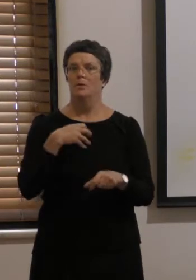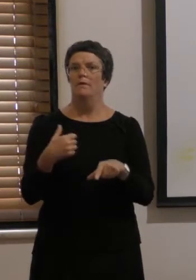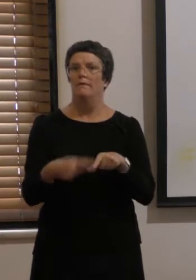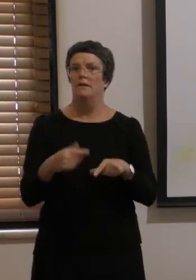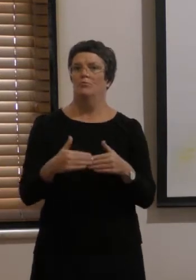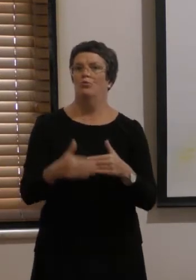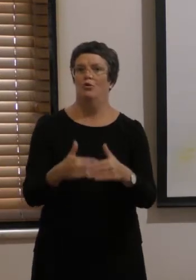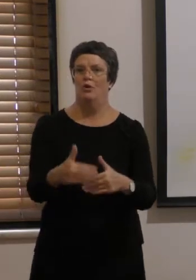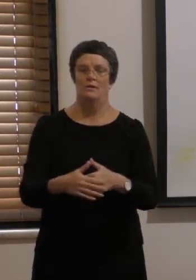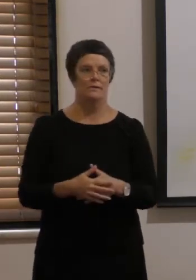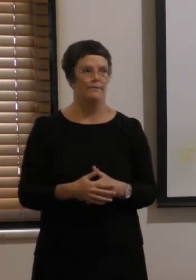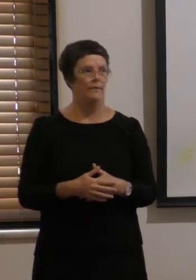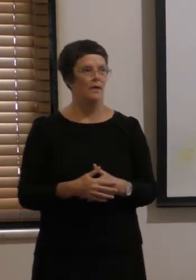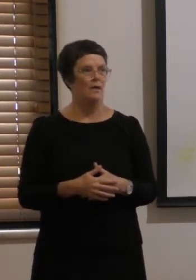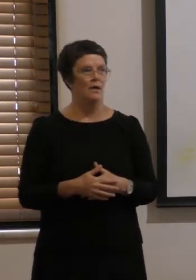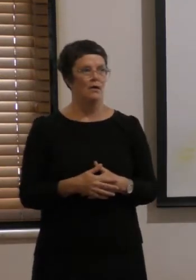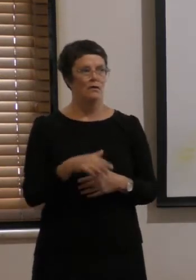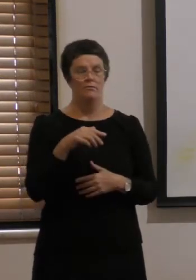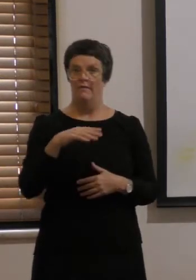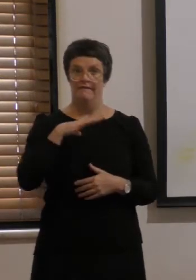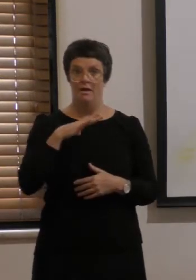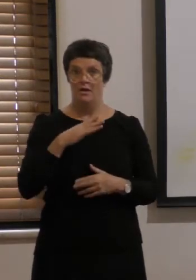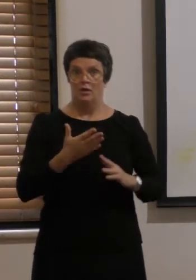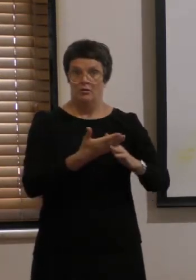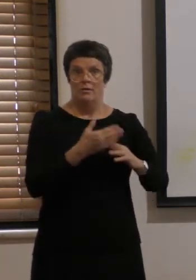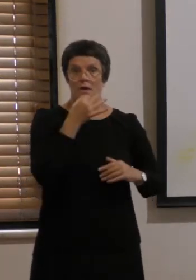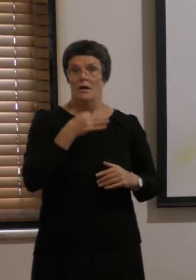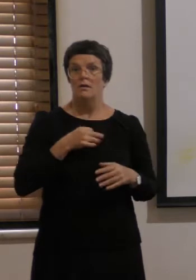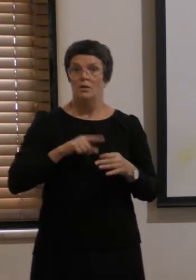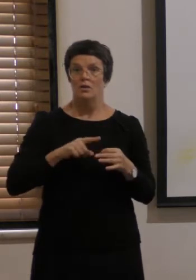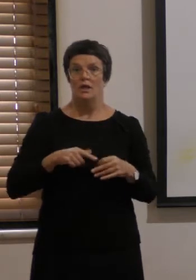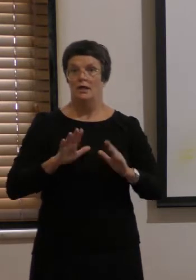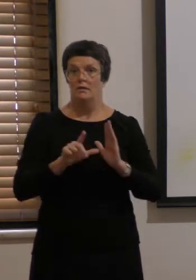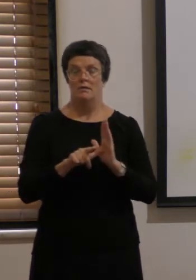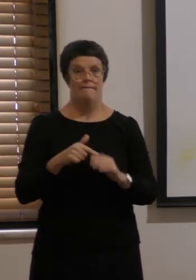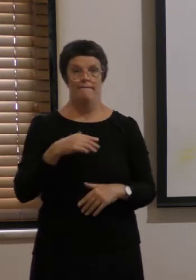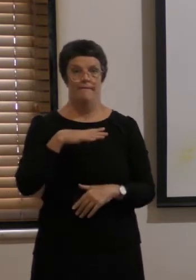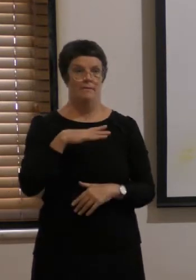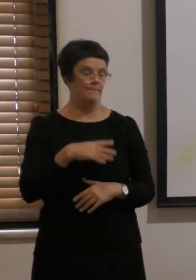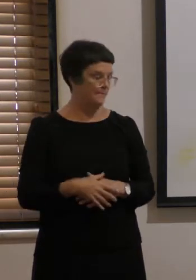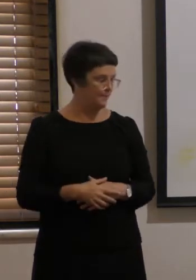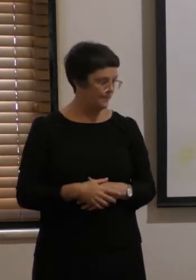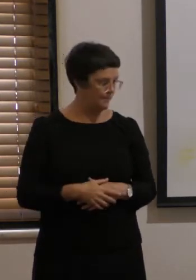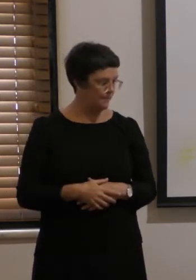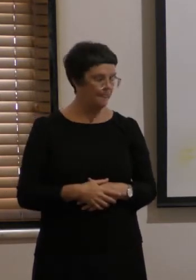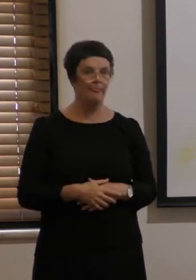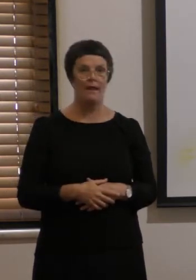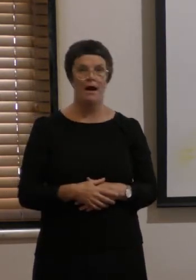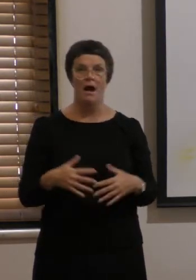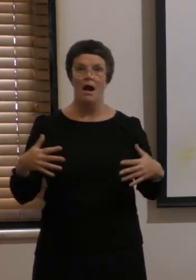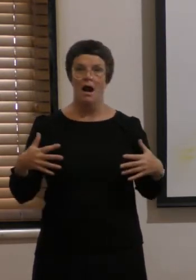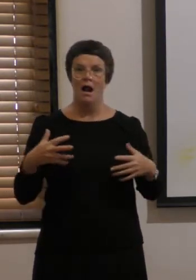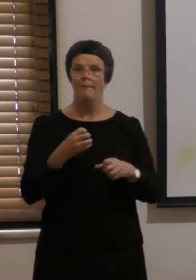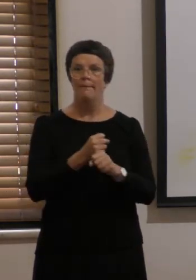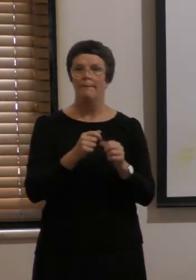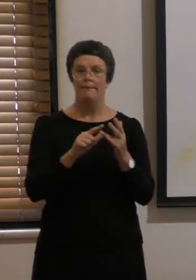So interrupt me at any time with questions and we'll take it from there. Okay, just an overview of what I'm